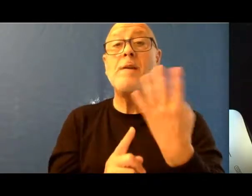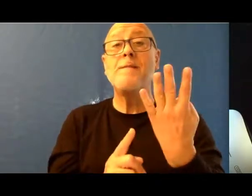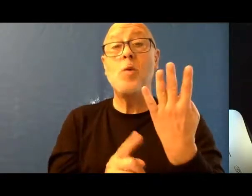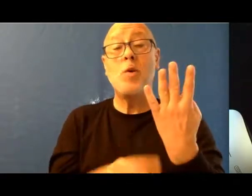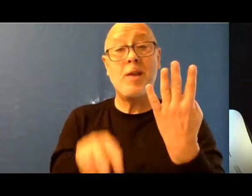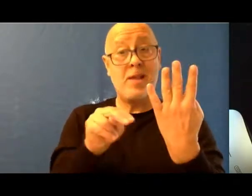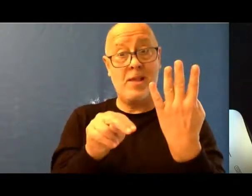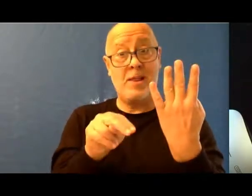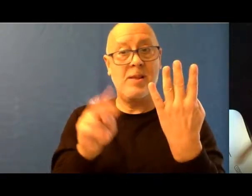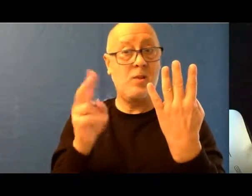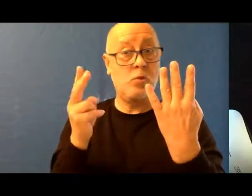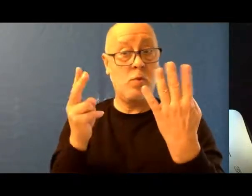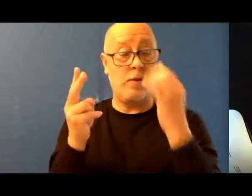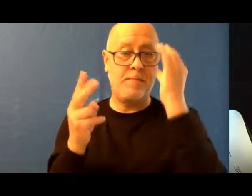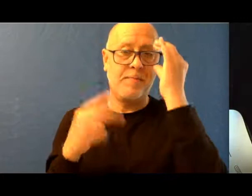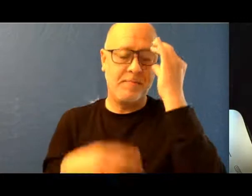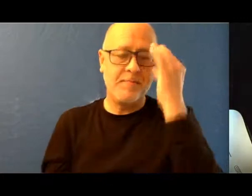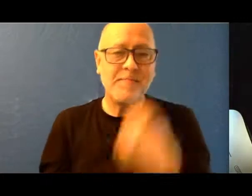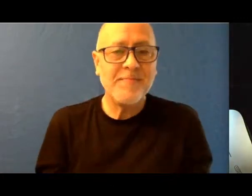4n squared.